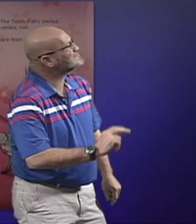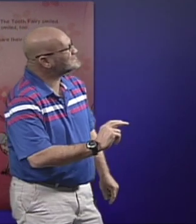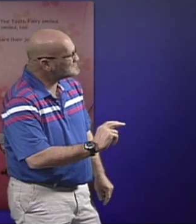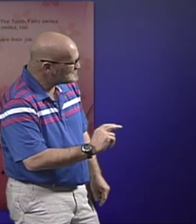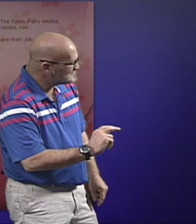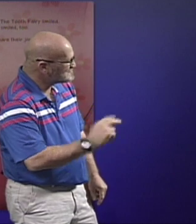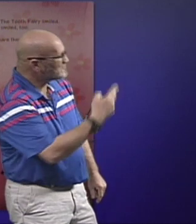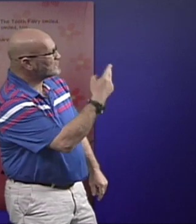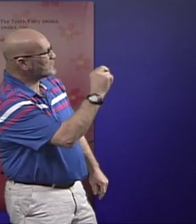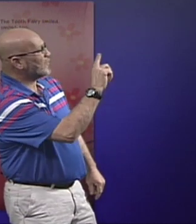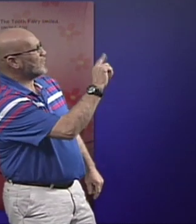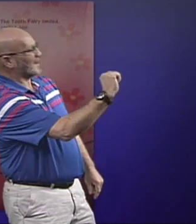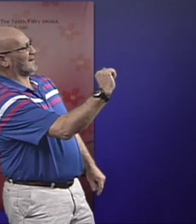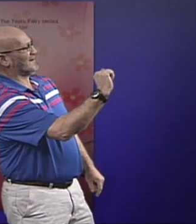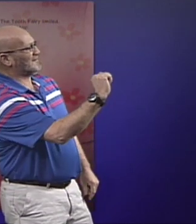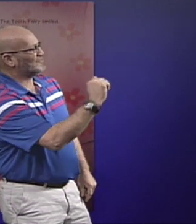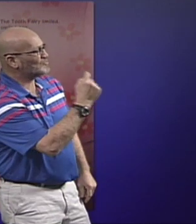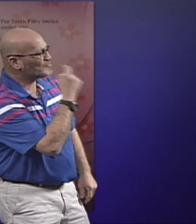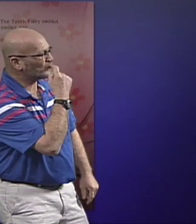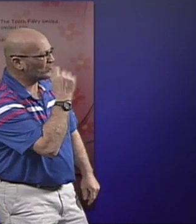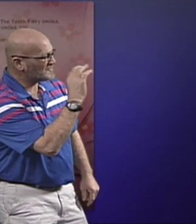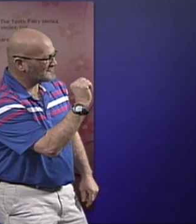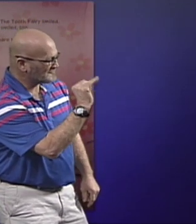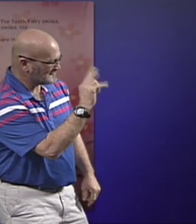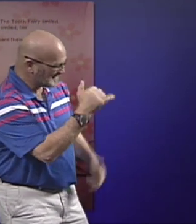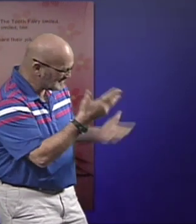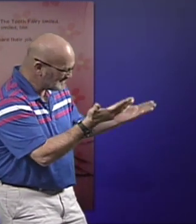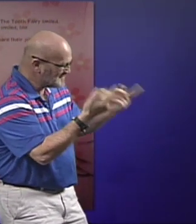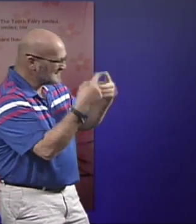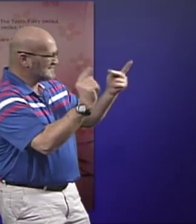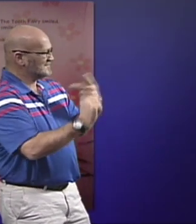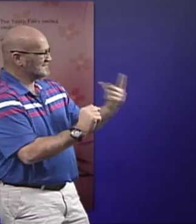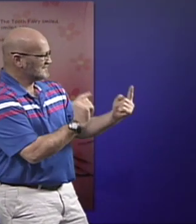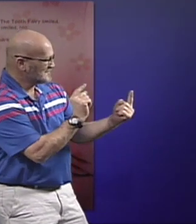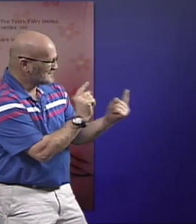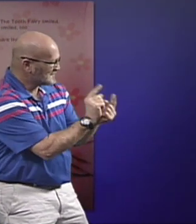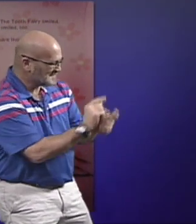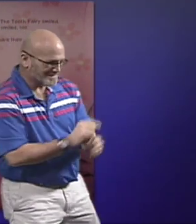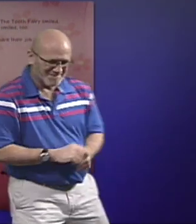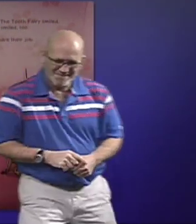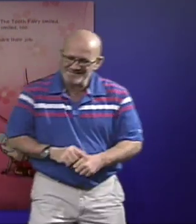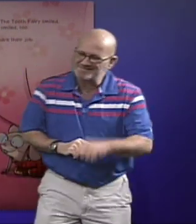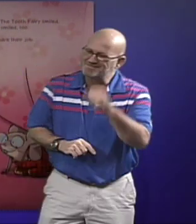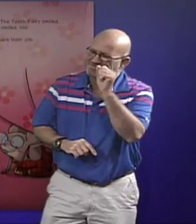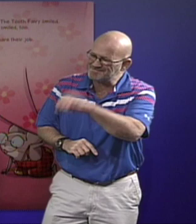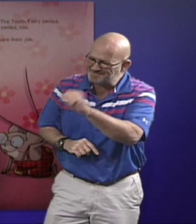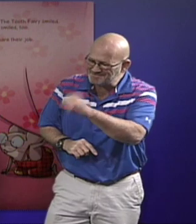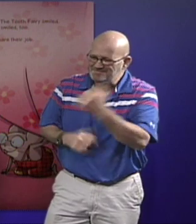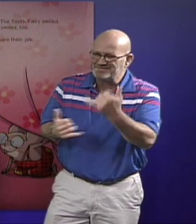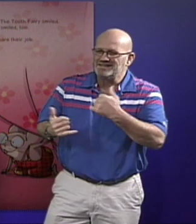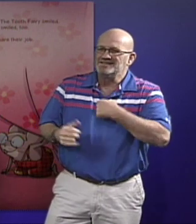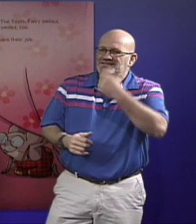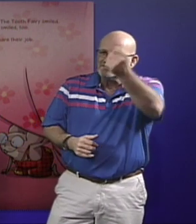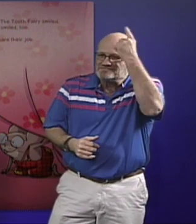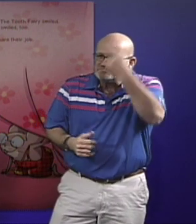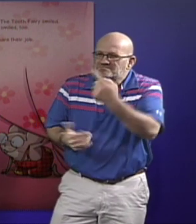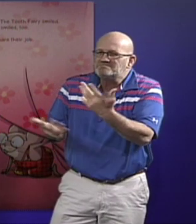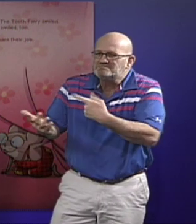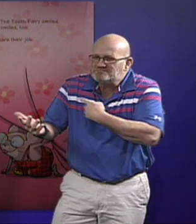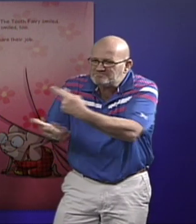The Tooth Fairy smiled. Hello, Ratoncito Perez, she said. Ratoncito Perez smiled too. Hola,